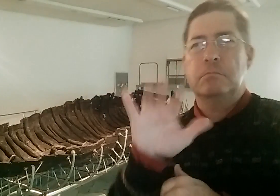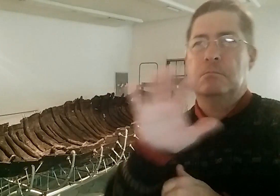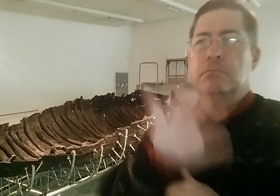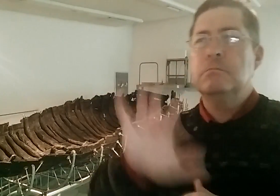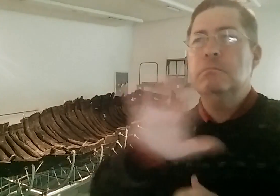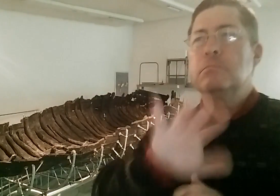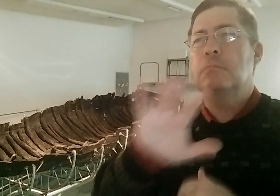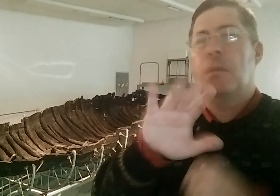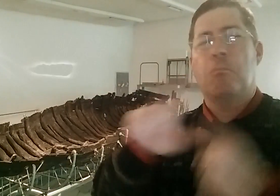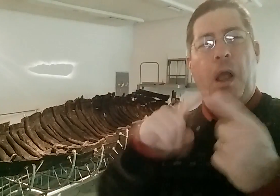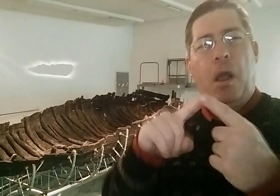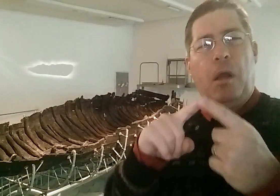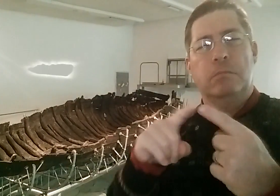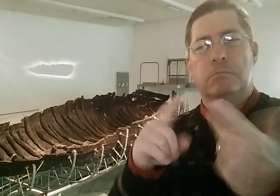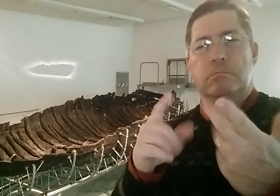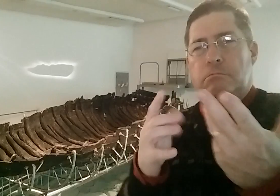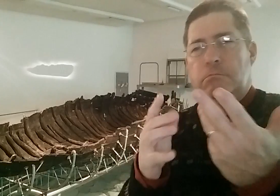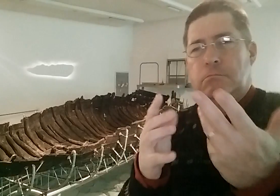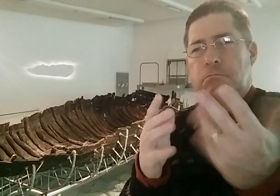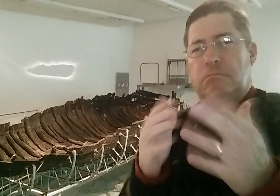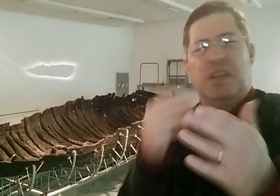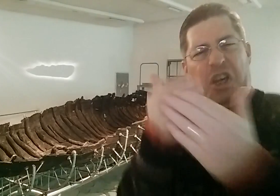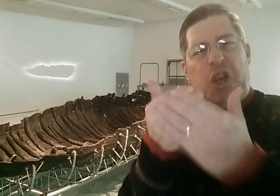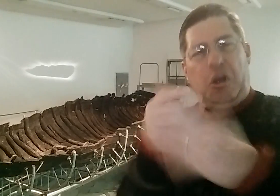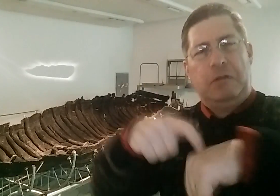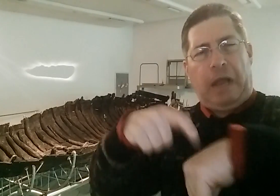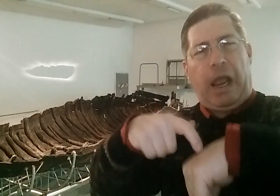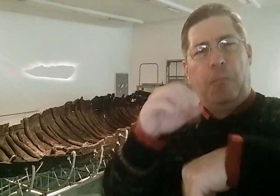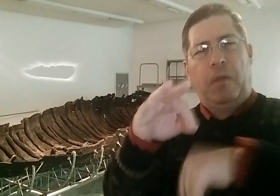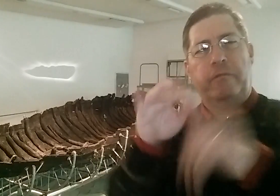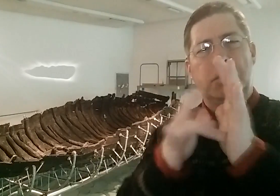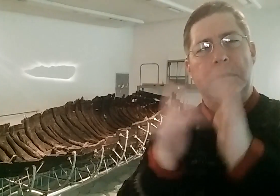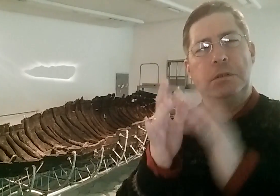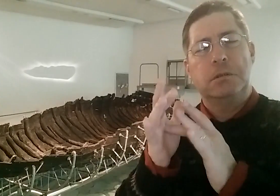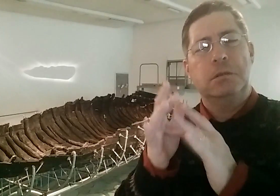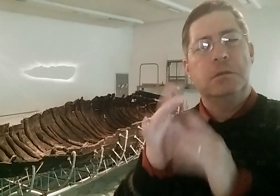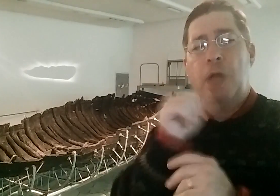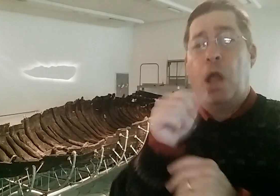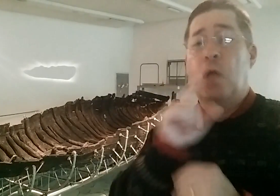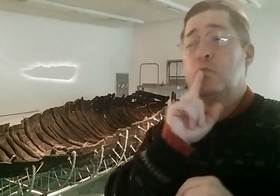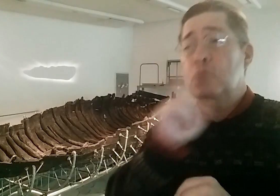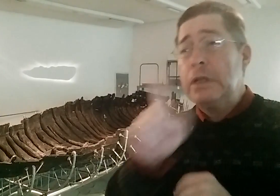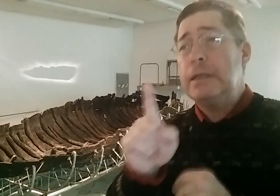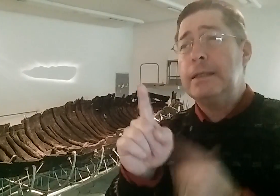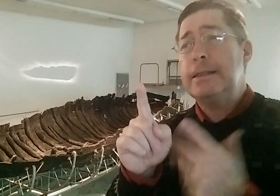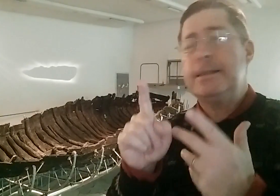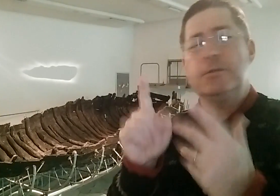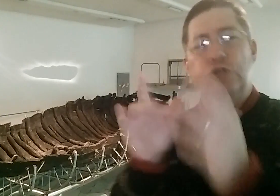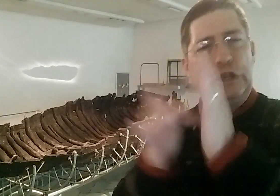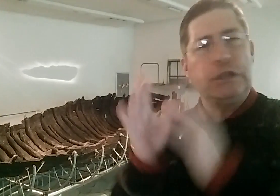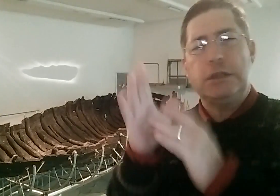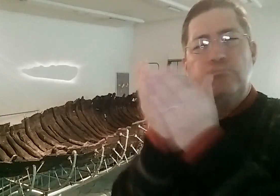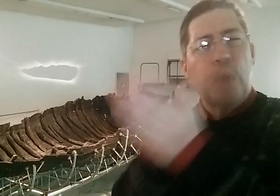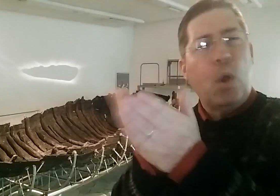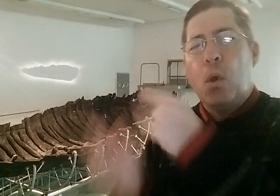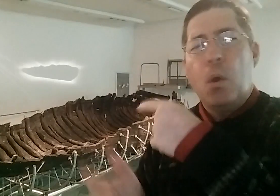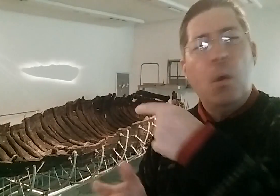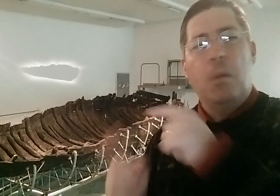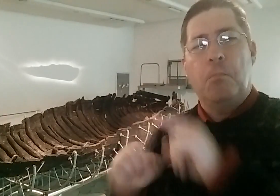from the 1st century, so it would have been near the time of Jesus. This is not actually a boat that